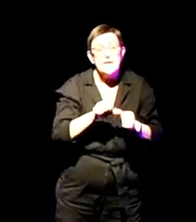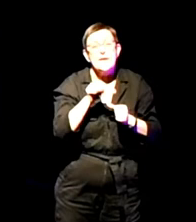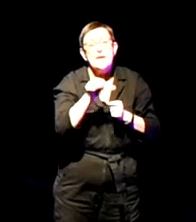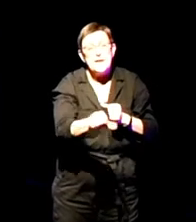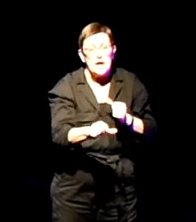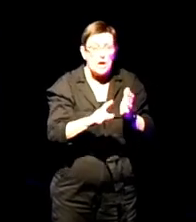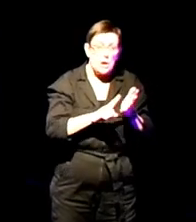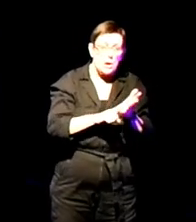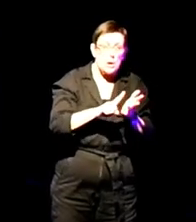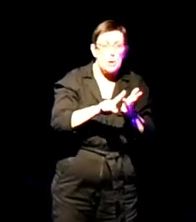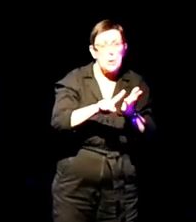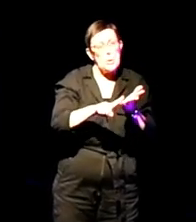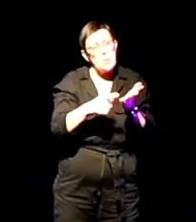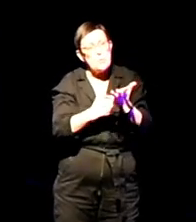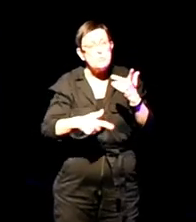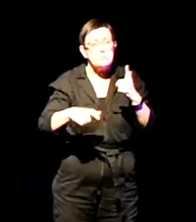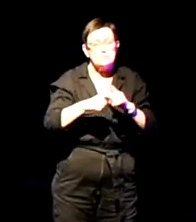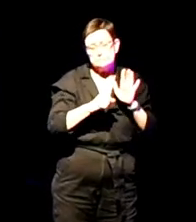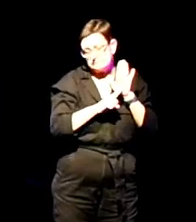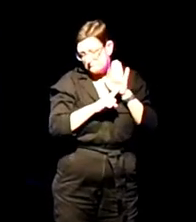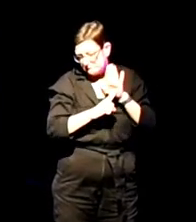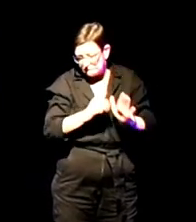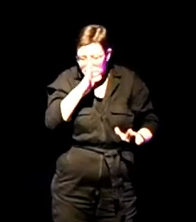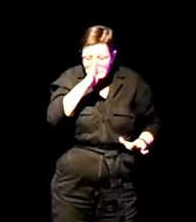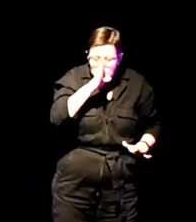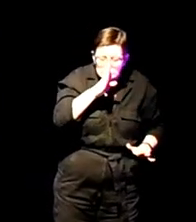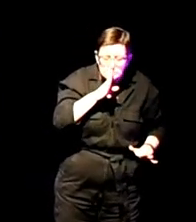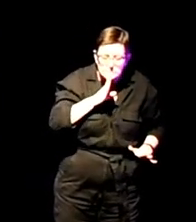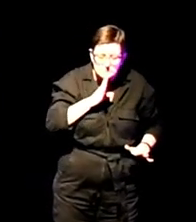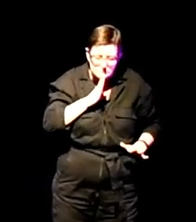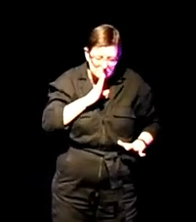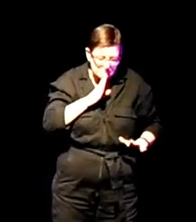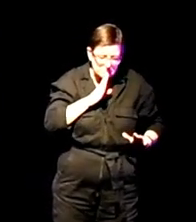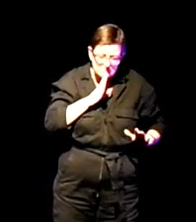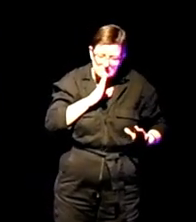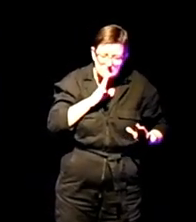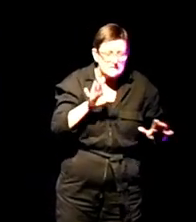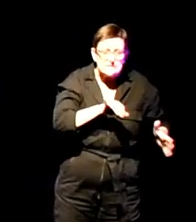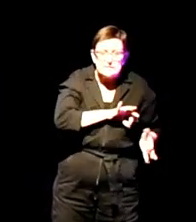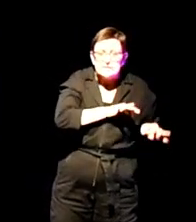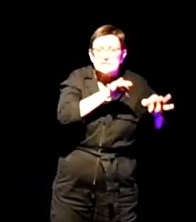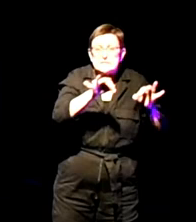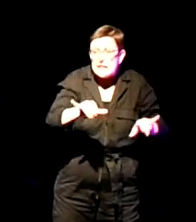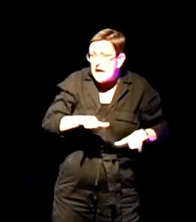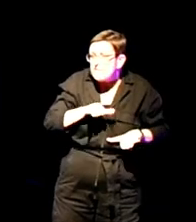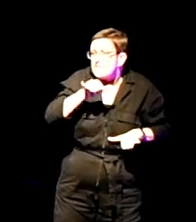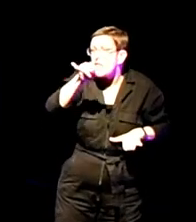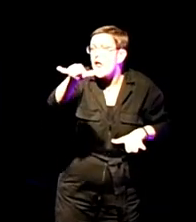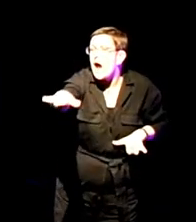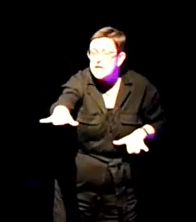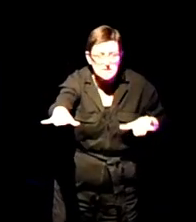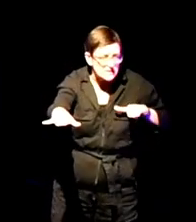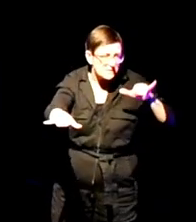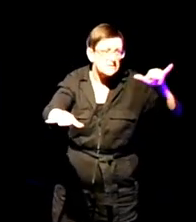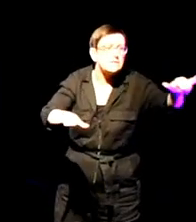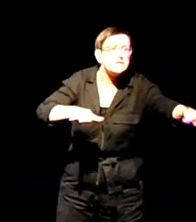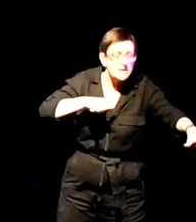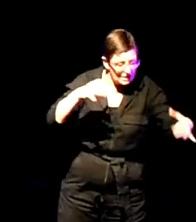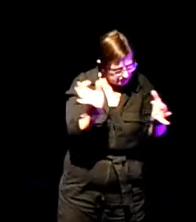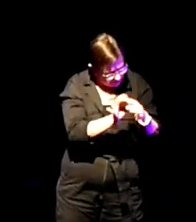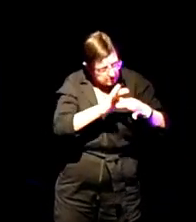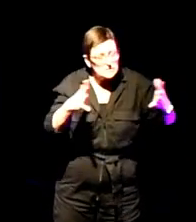Reed melancholy, her splintered phone screen days, her delayed flights and summer lakeside breakup